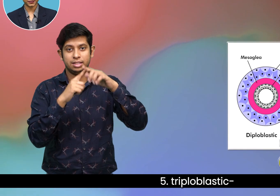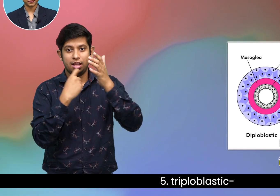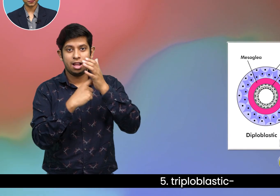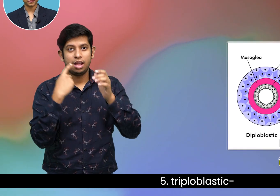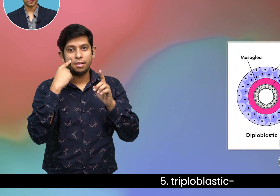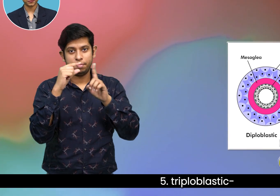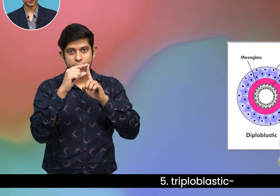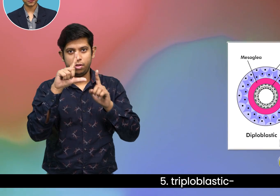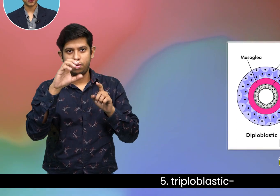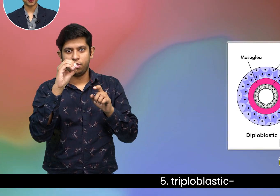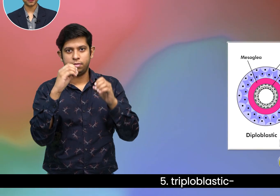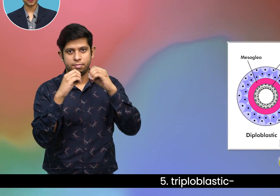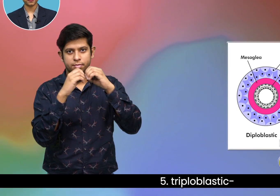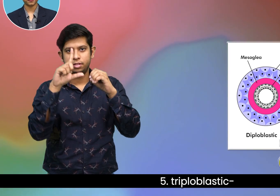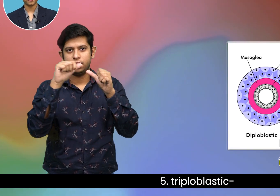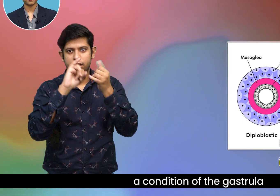Triploblastic,